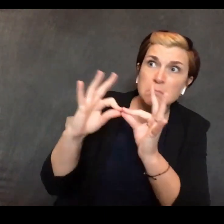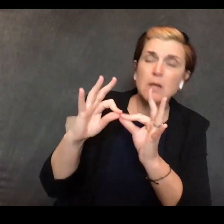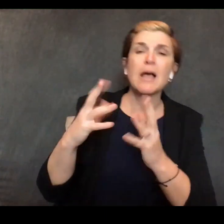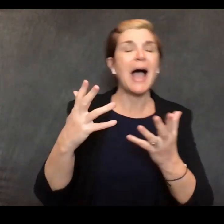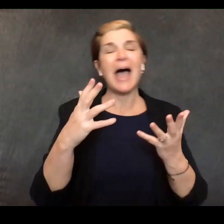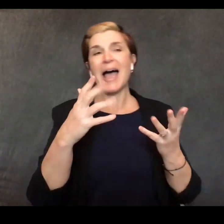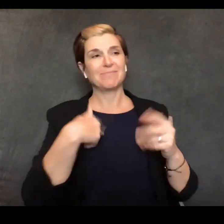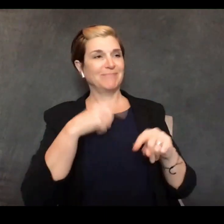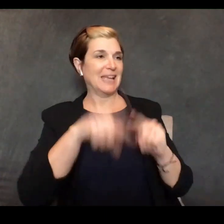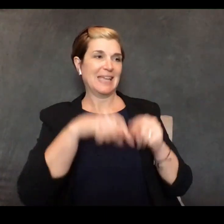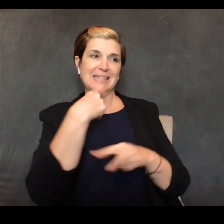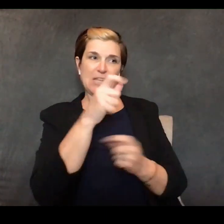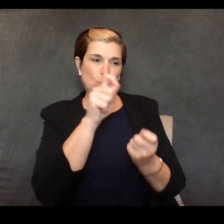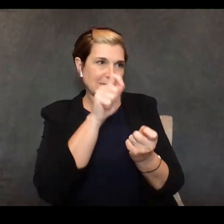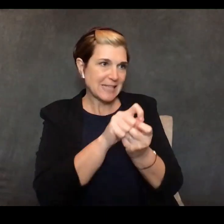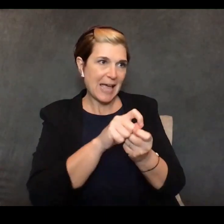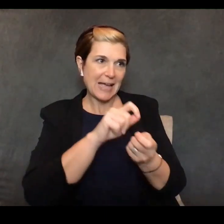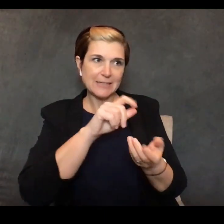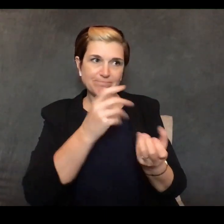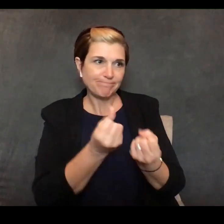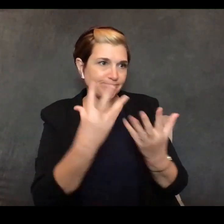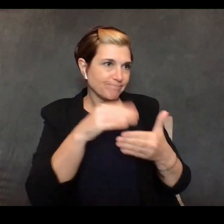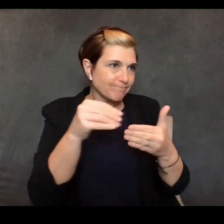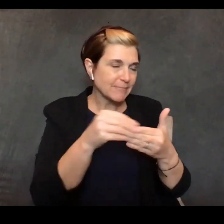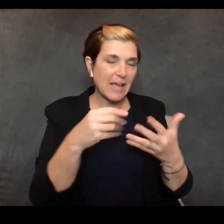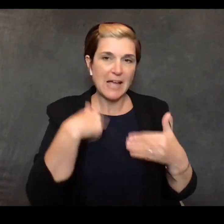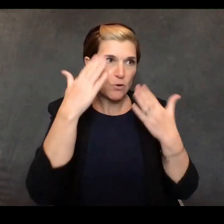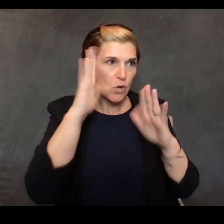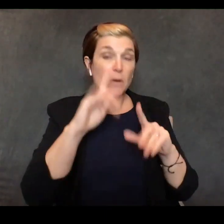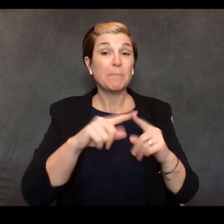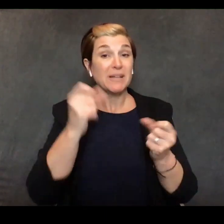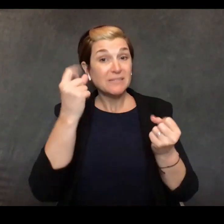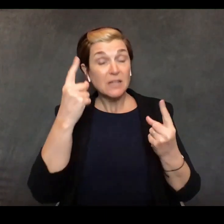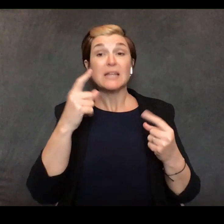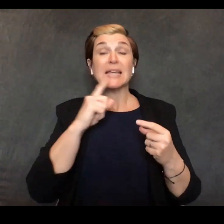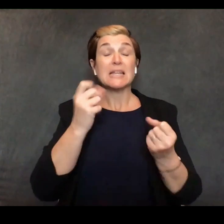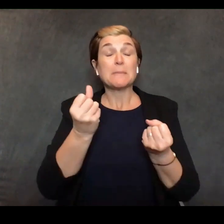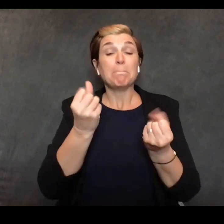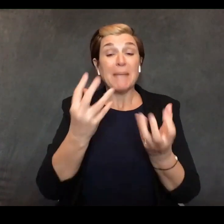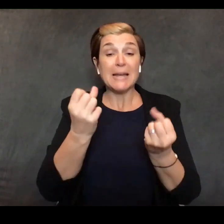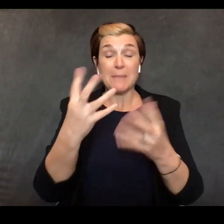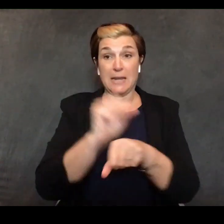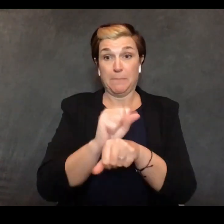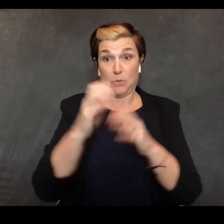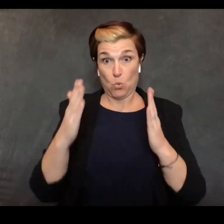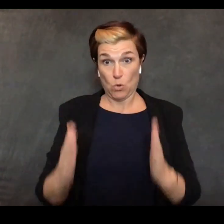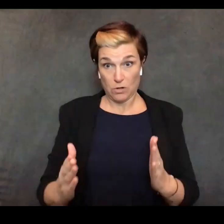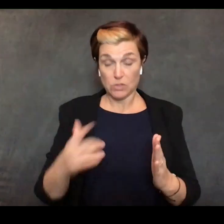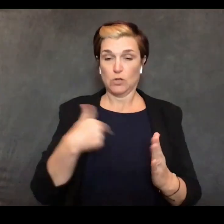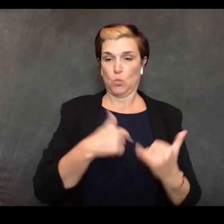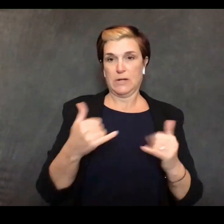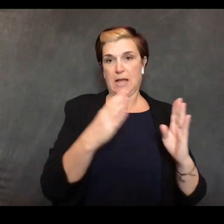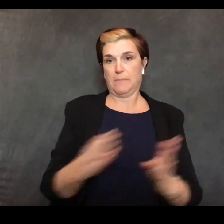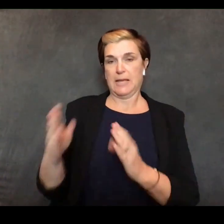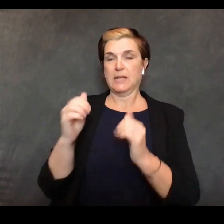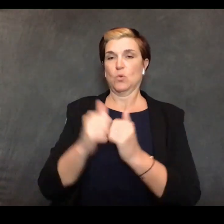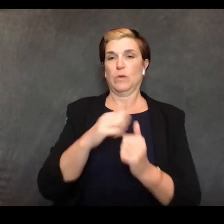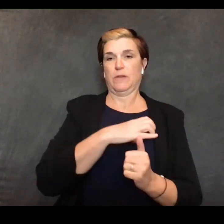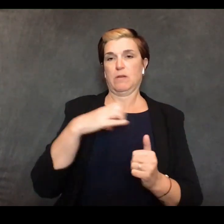very focused there's a lot of workers this is strategically important to us and we'll be working with congress on the airline industry will be in good